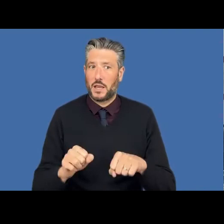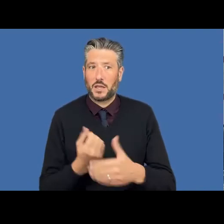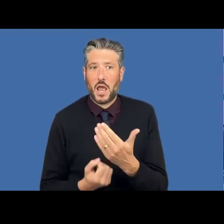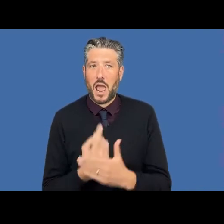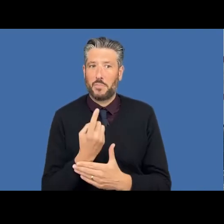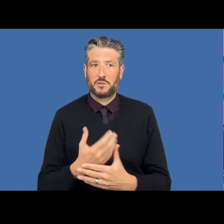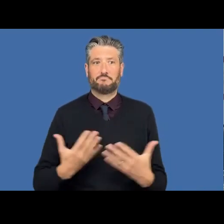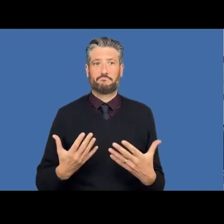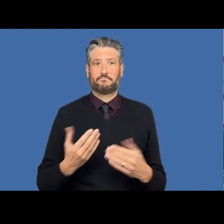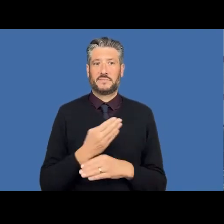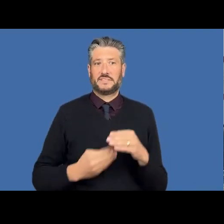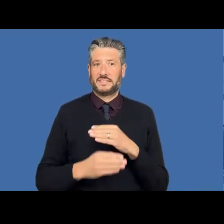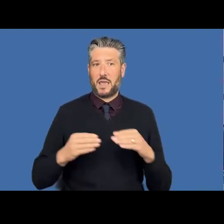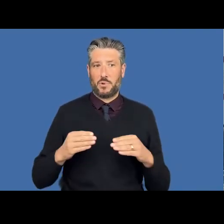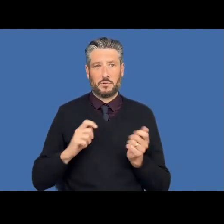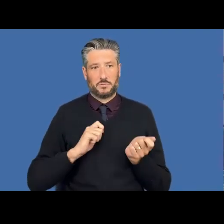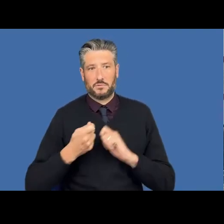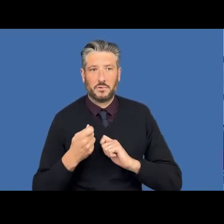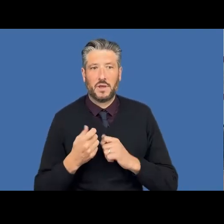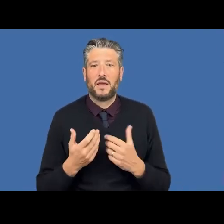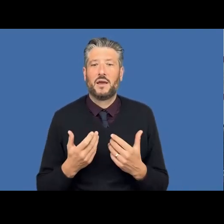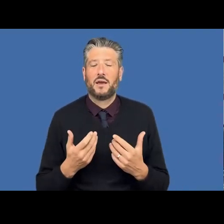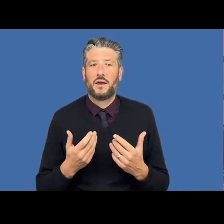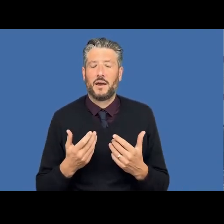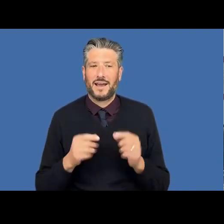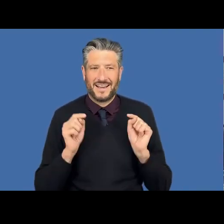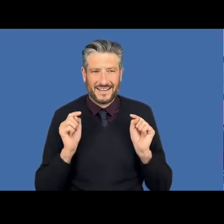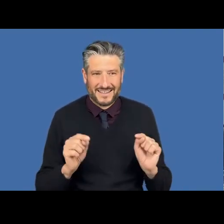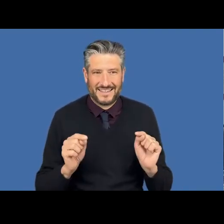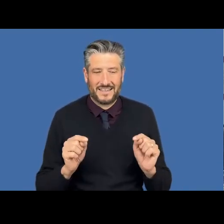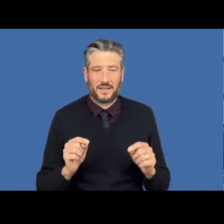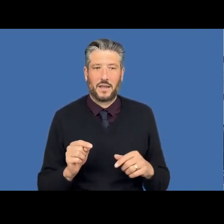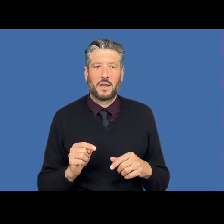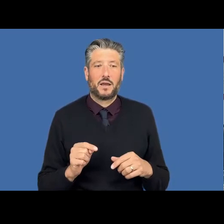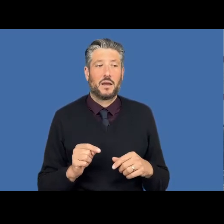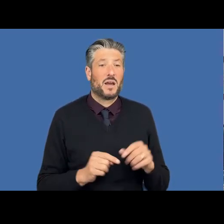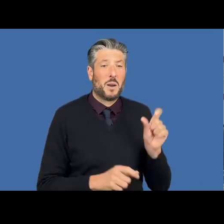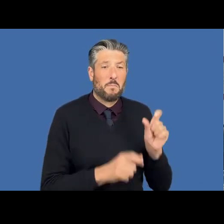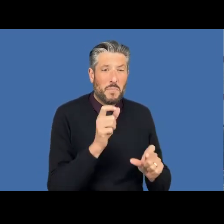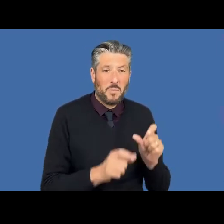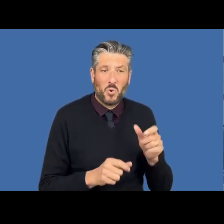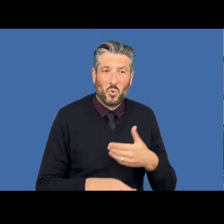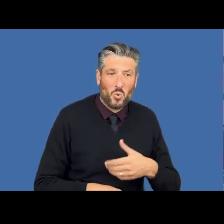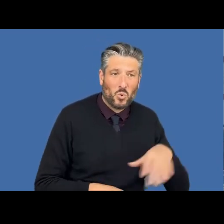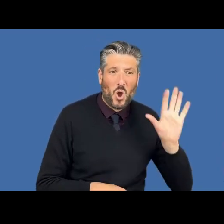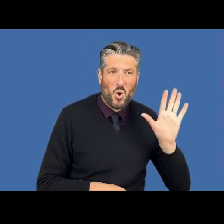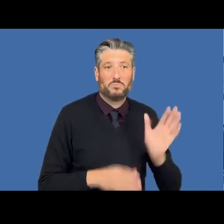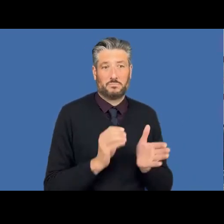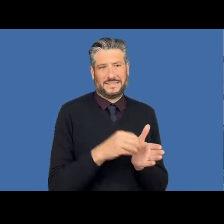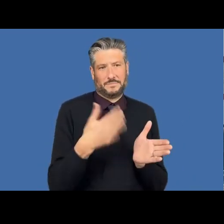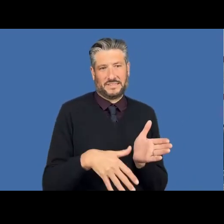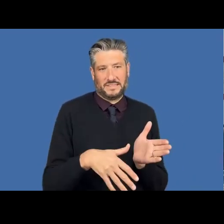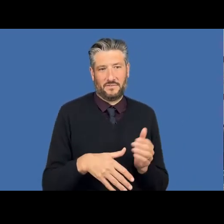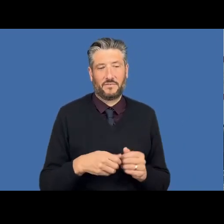the most money is recruitment and losing employees and losing knowledge and skills. So if you can get your management